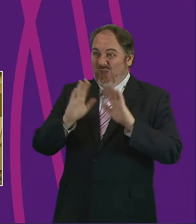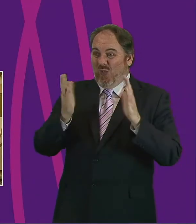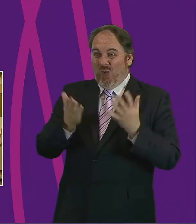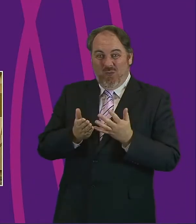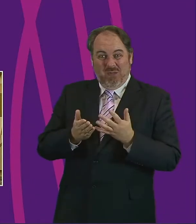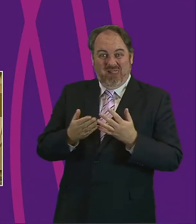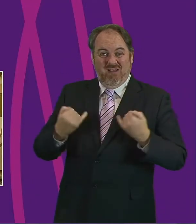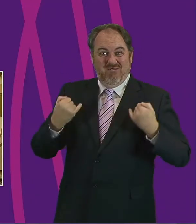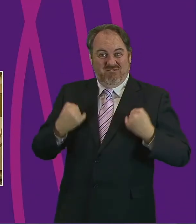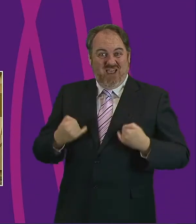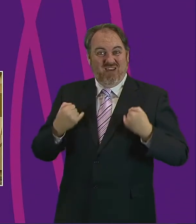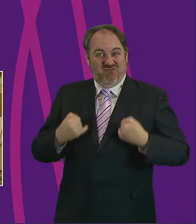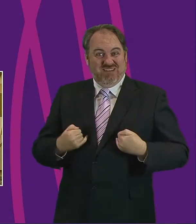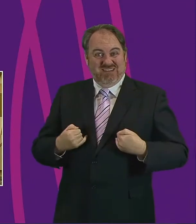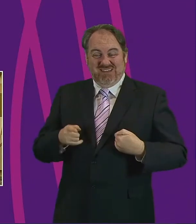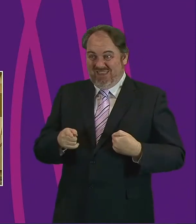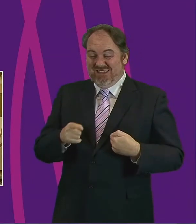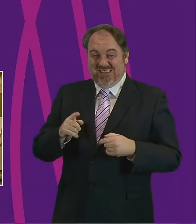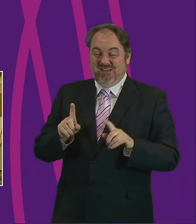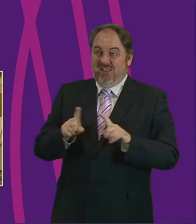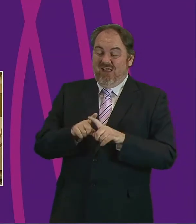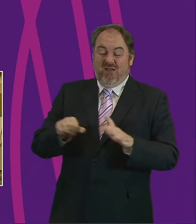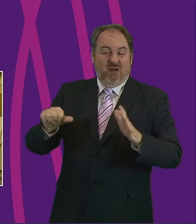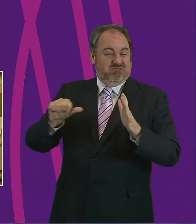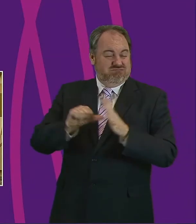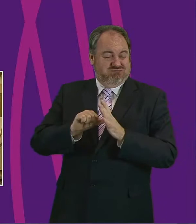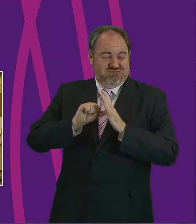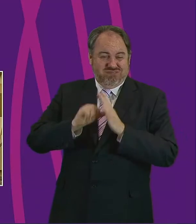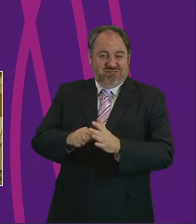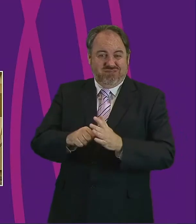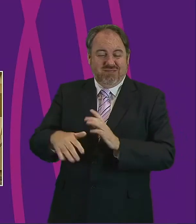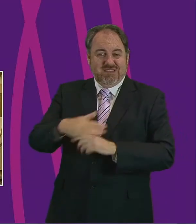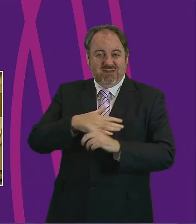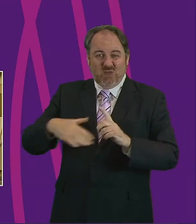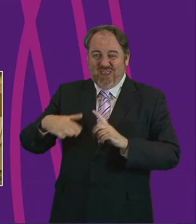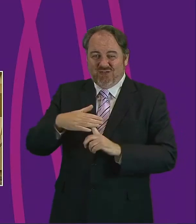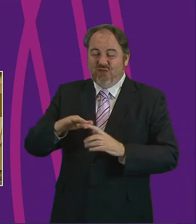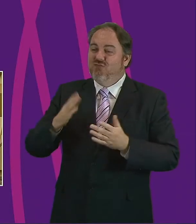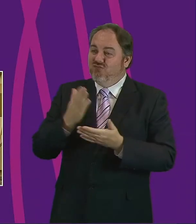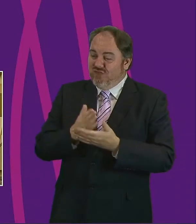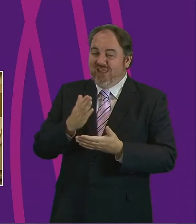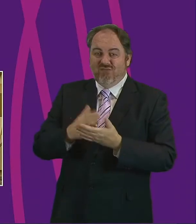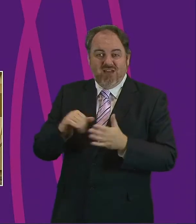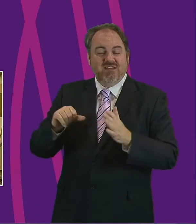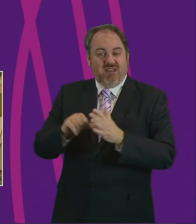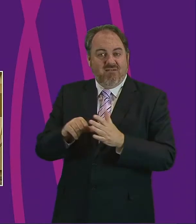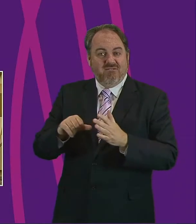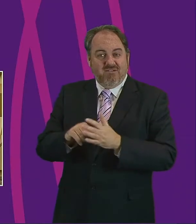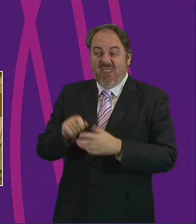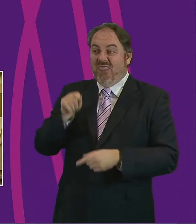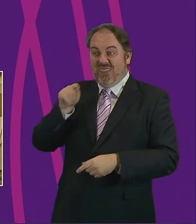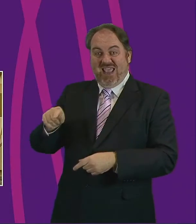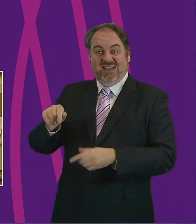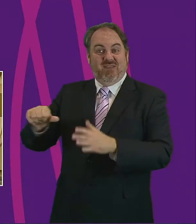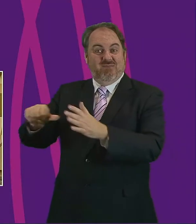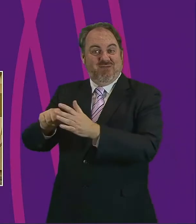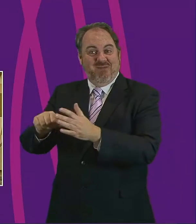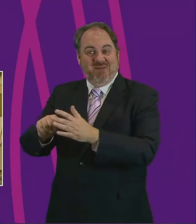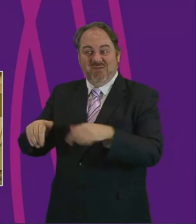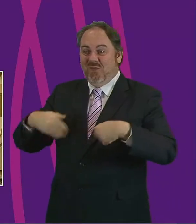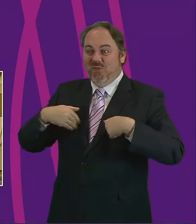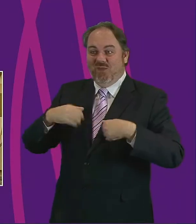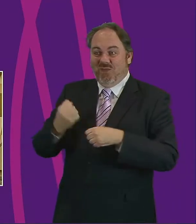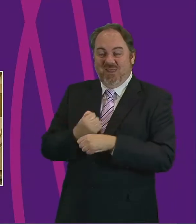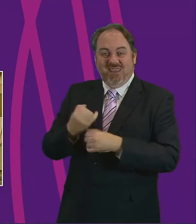in an impossible position that we have to try and mitigate and help them work their way through. And that's exactly what we will seek to